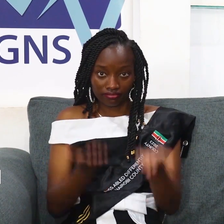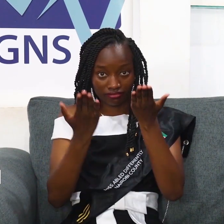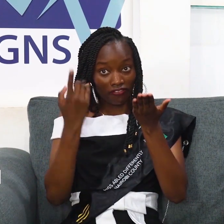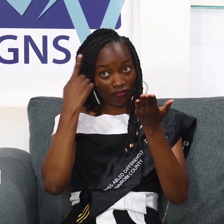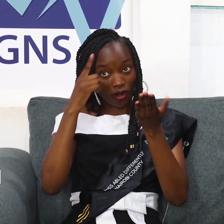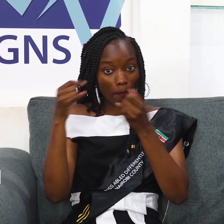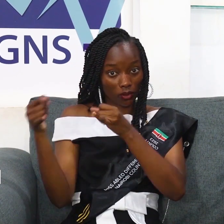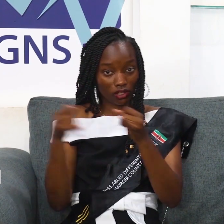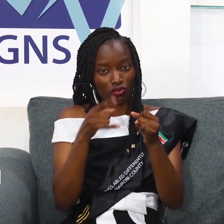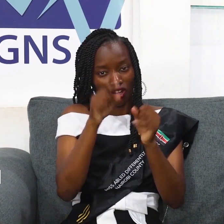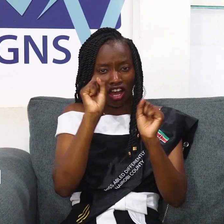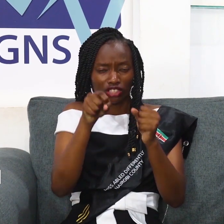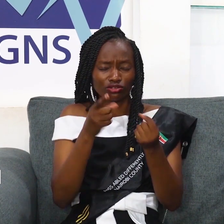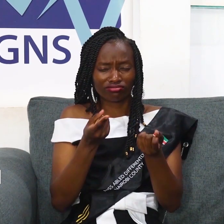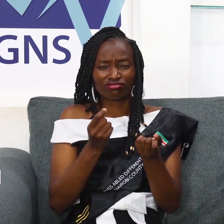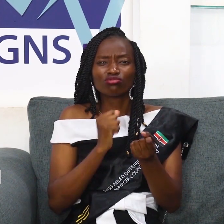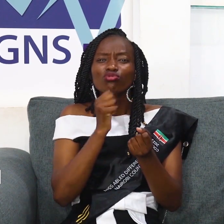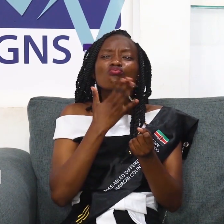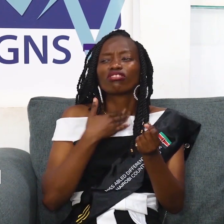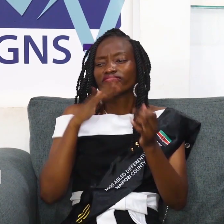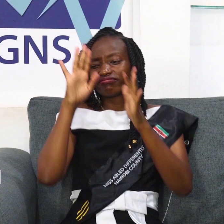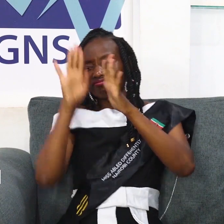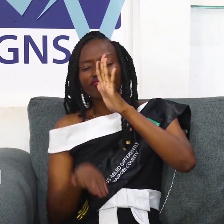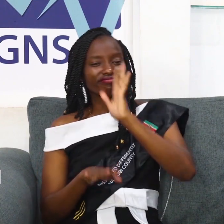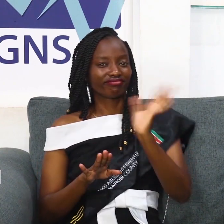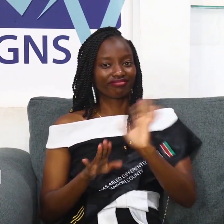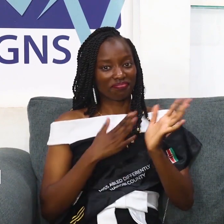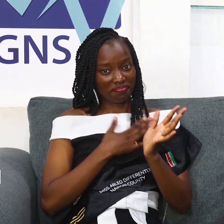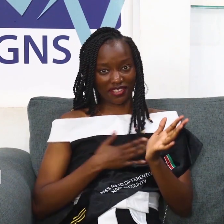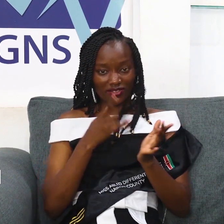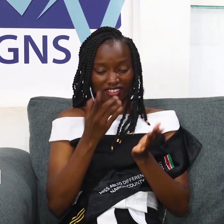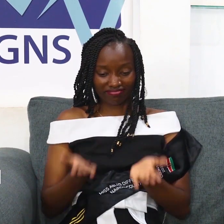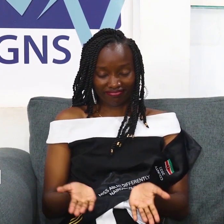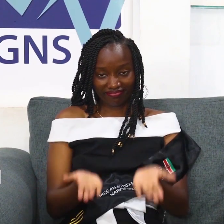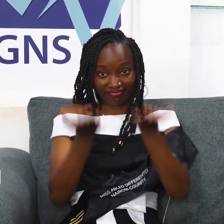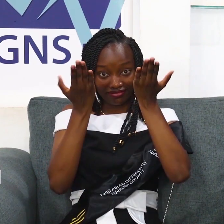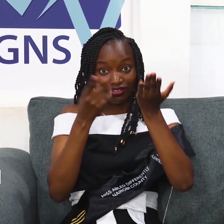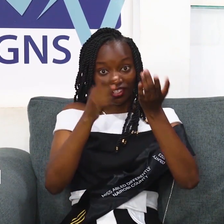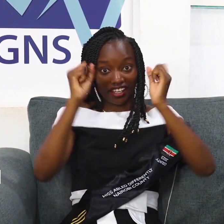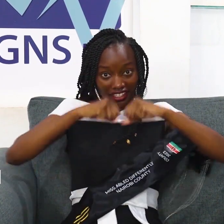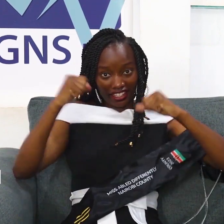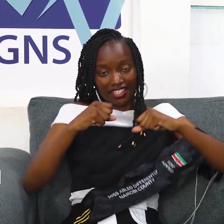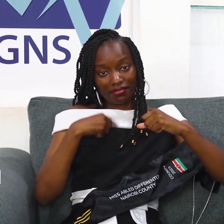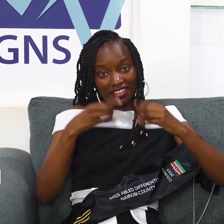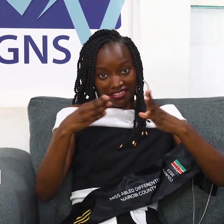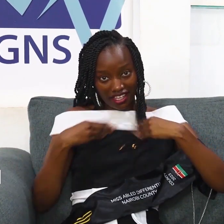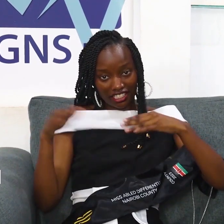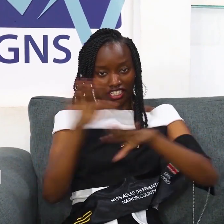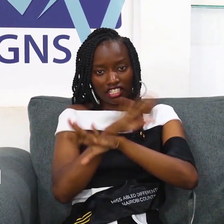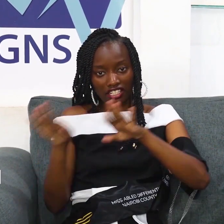I really want to inspire and tell other people to join the modeling industry, not to feel discouraged or down.